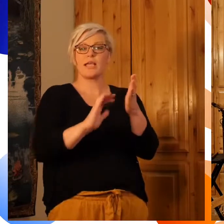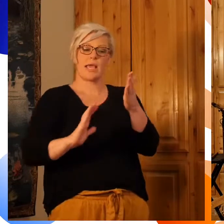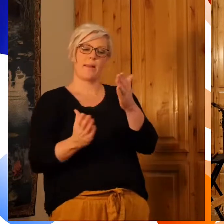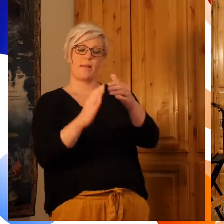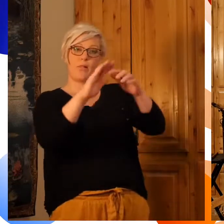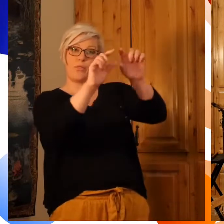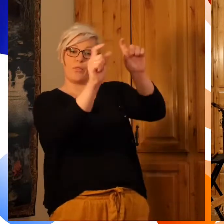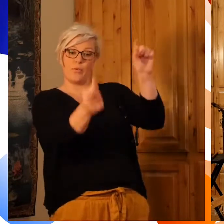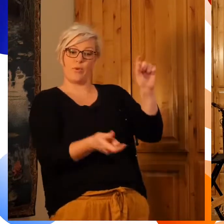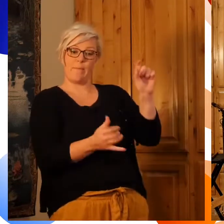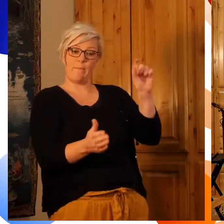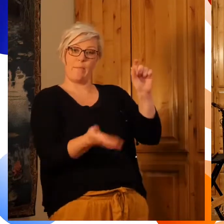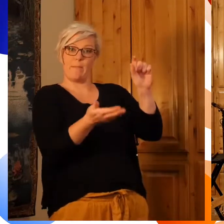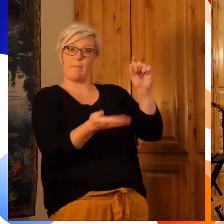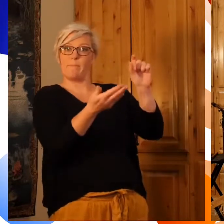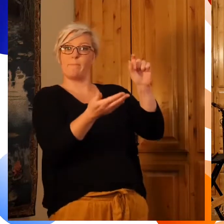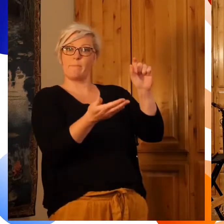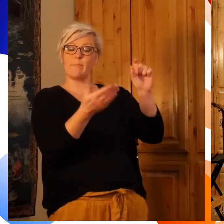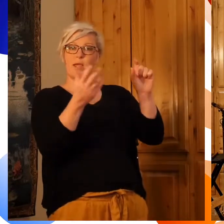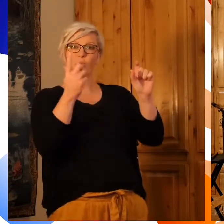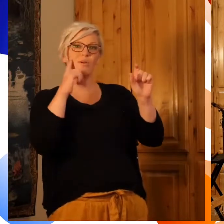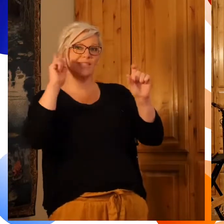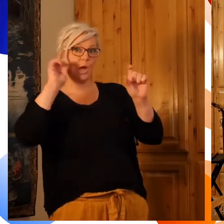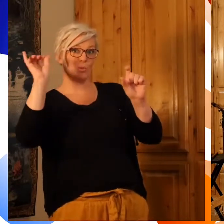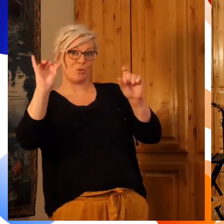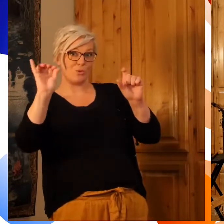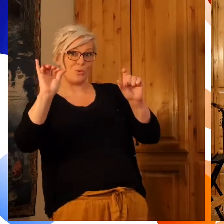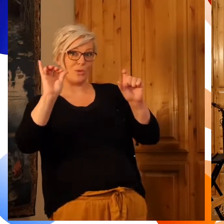But also you can change the pitch.